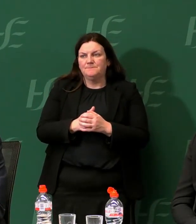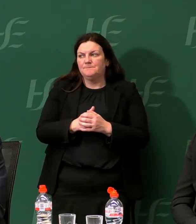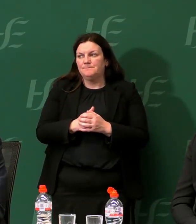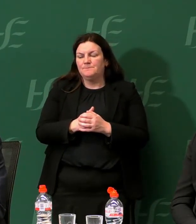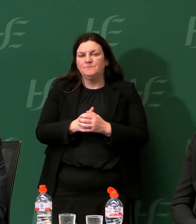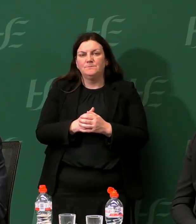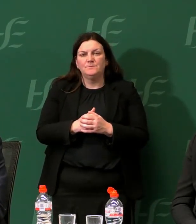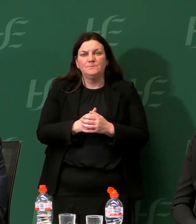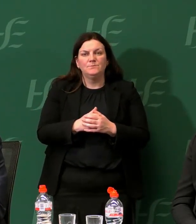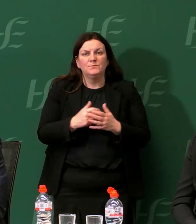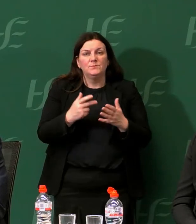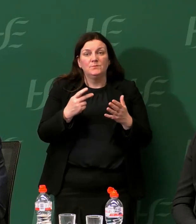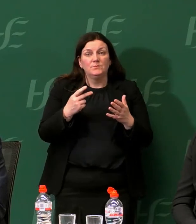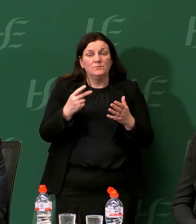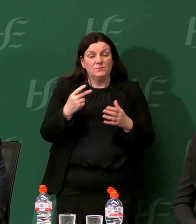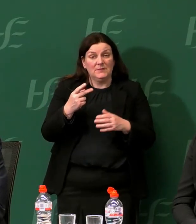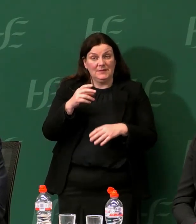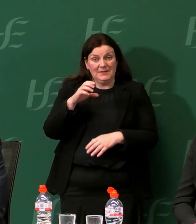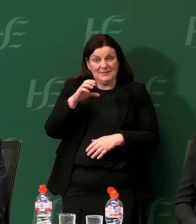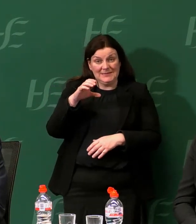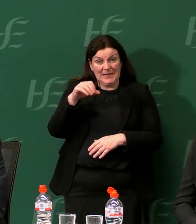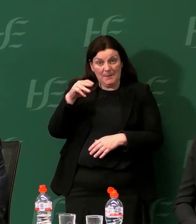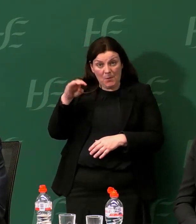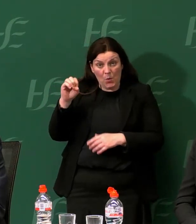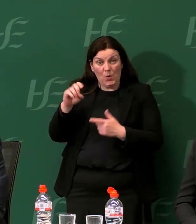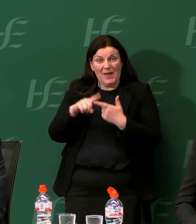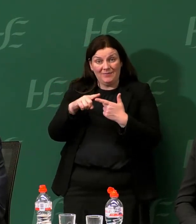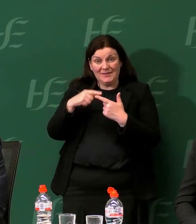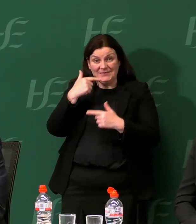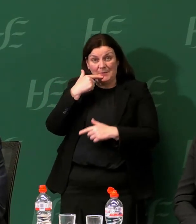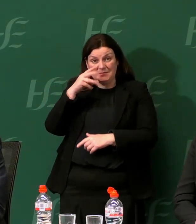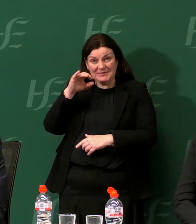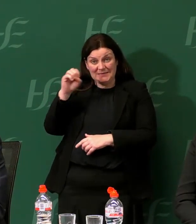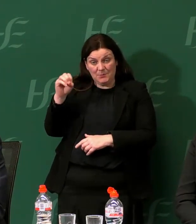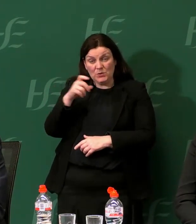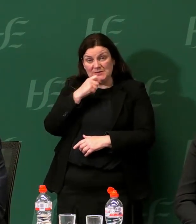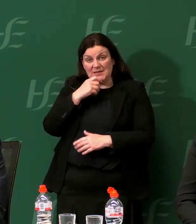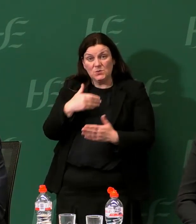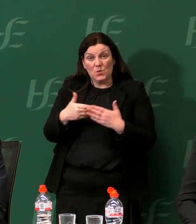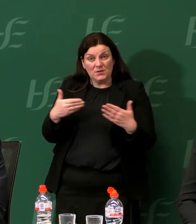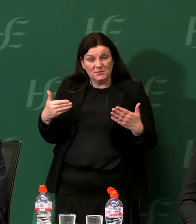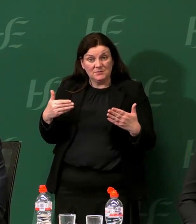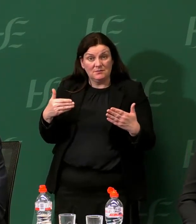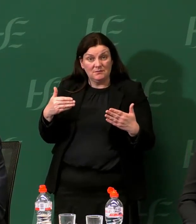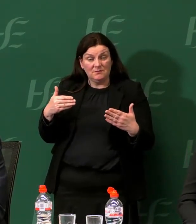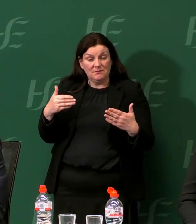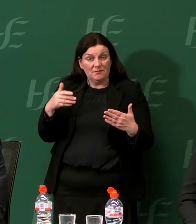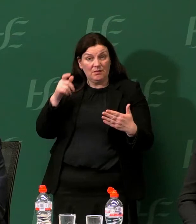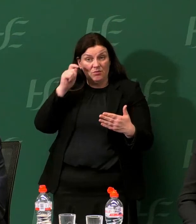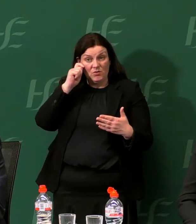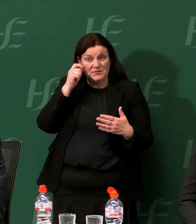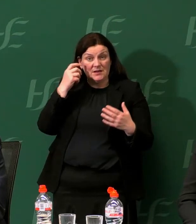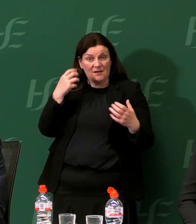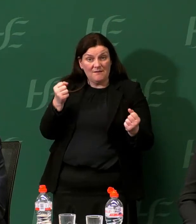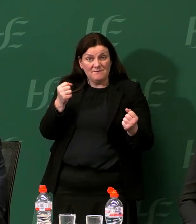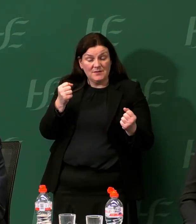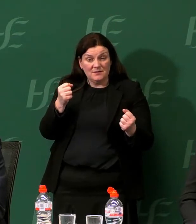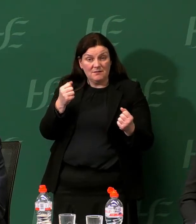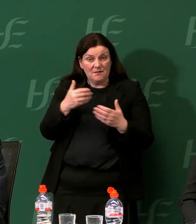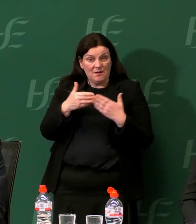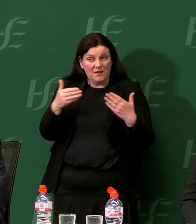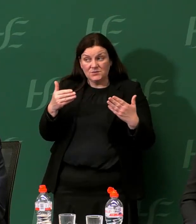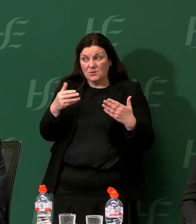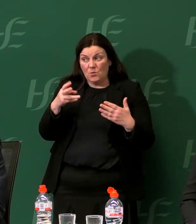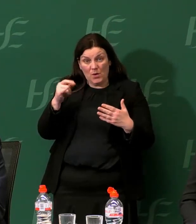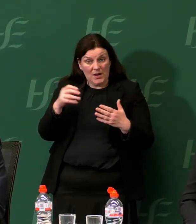Both the CMO and Deputy CMO said that they thought why there's, or at least a large contributing factor of